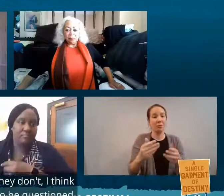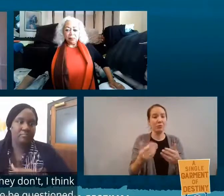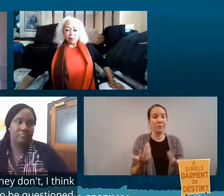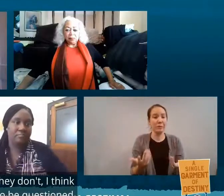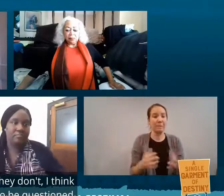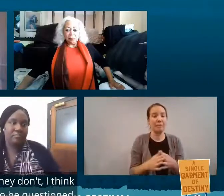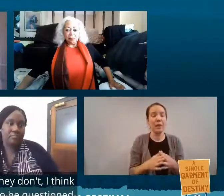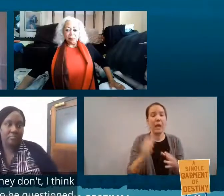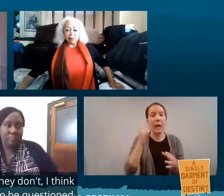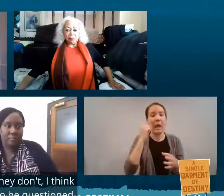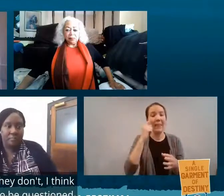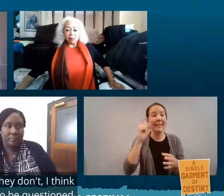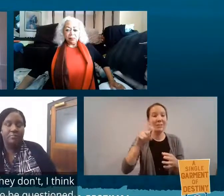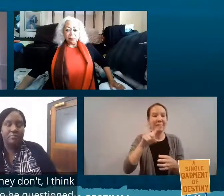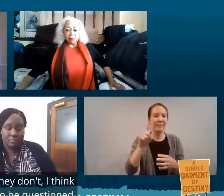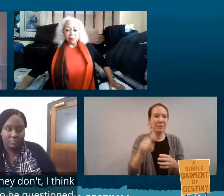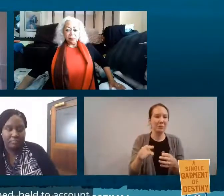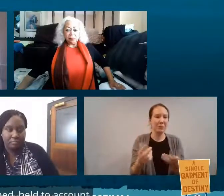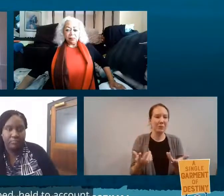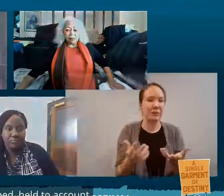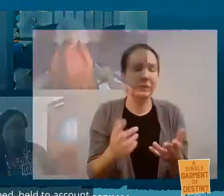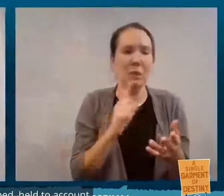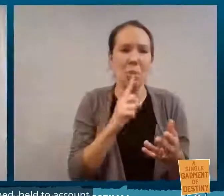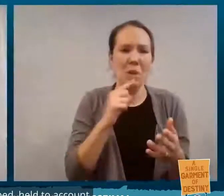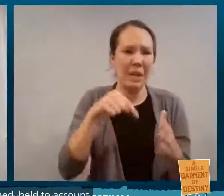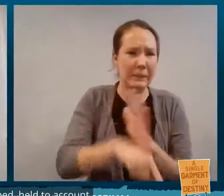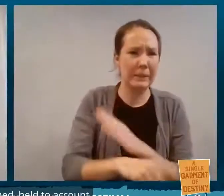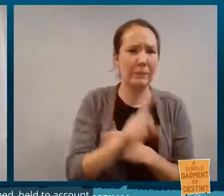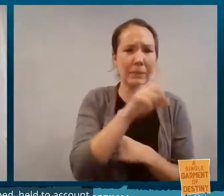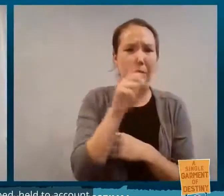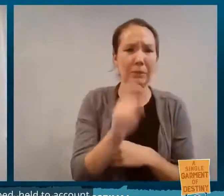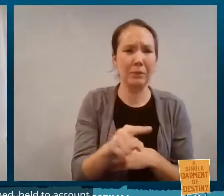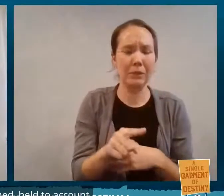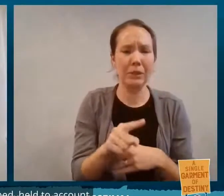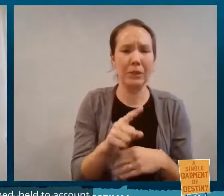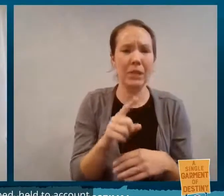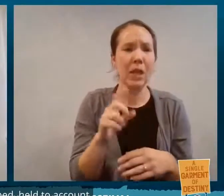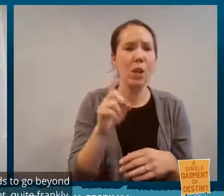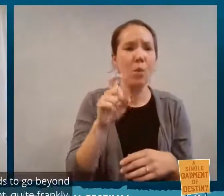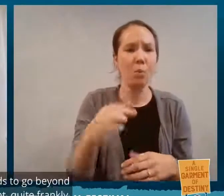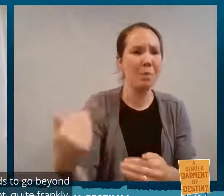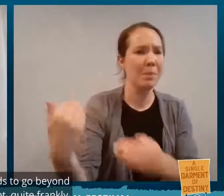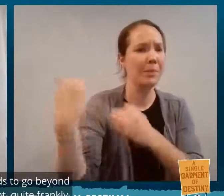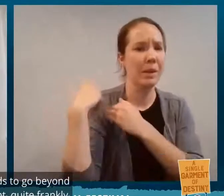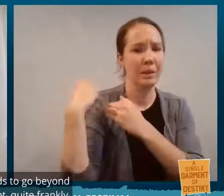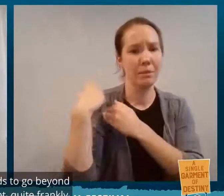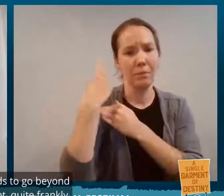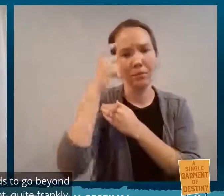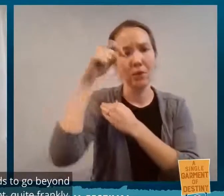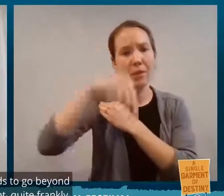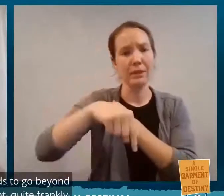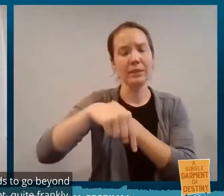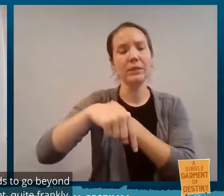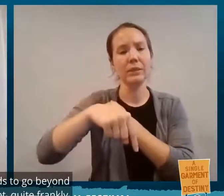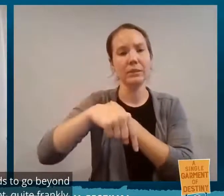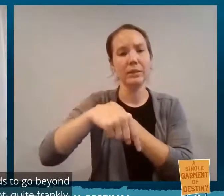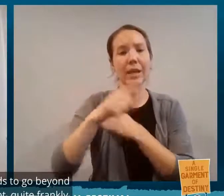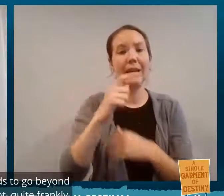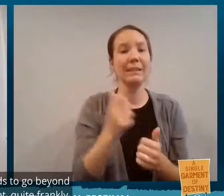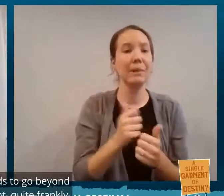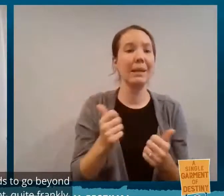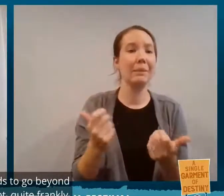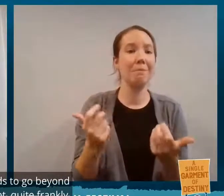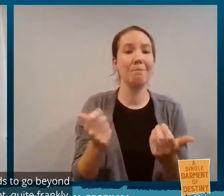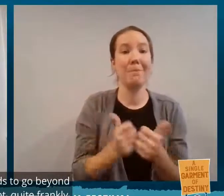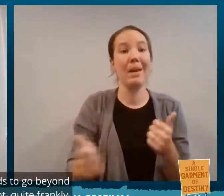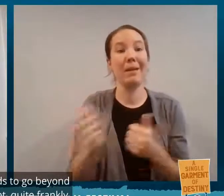And when they don't, I think that needs to be questioned, deeply questioned, held to account. And it needs to go beyond